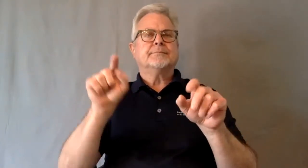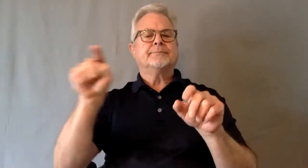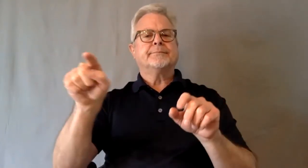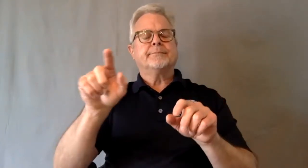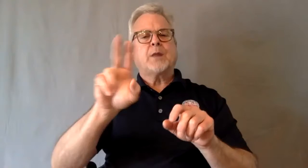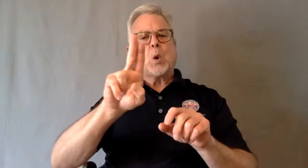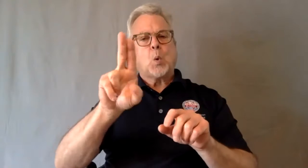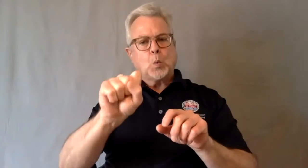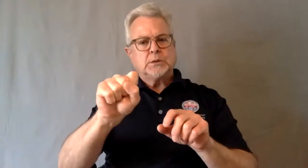the